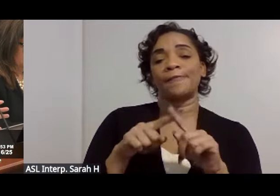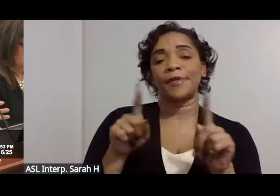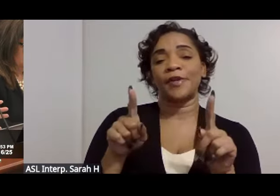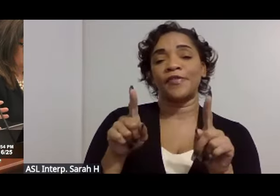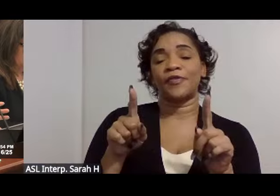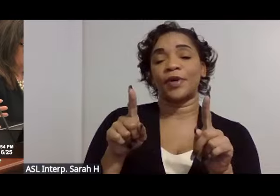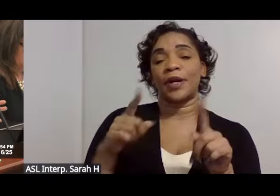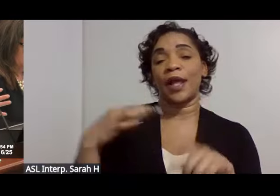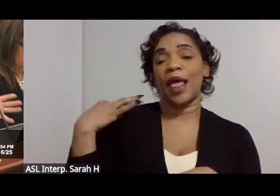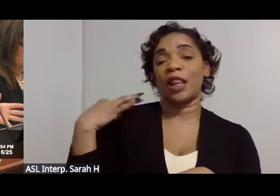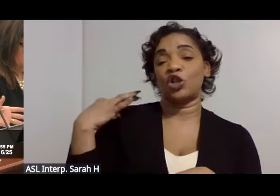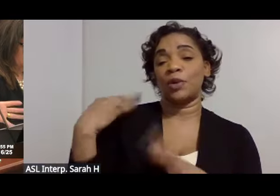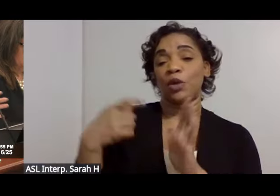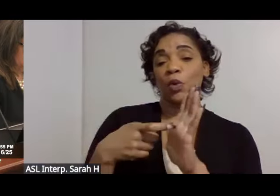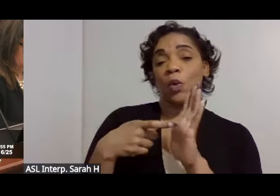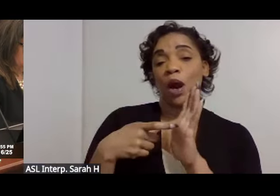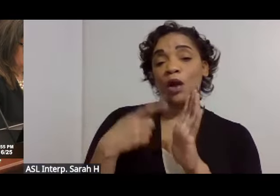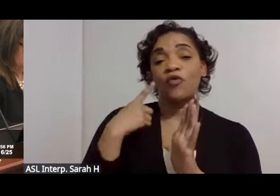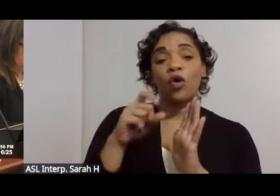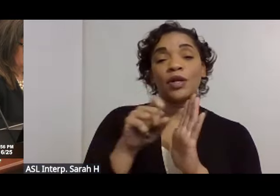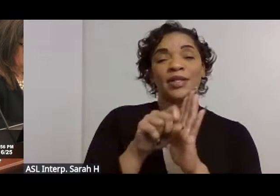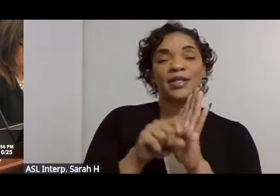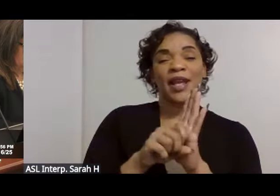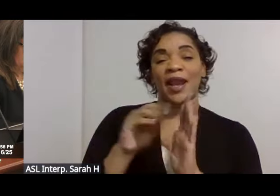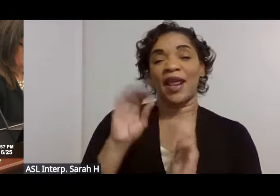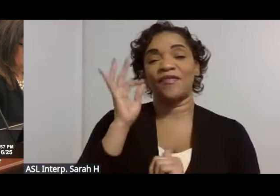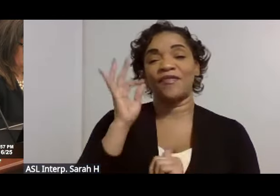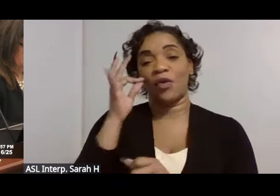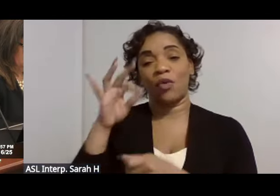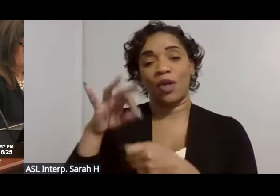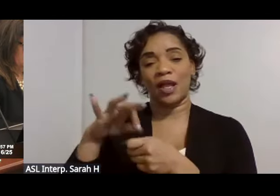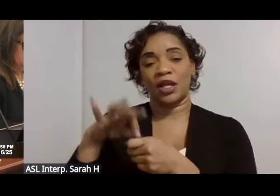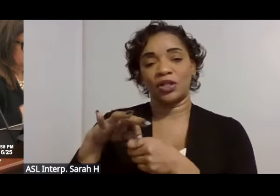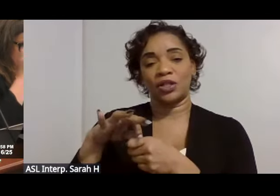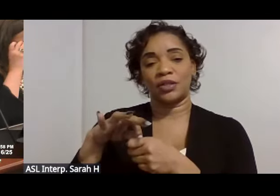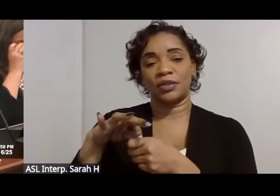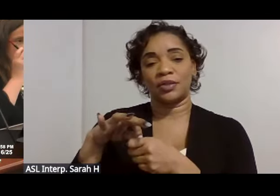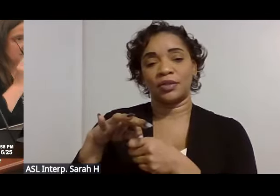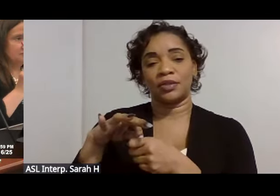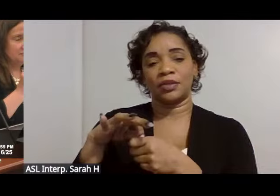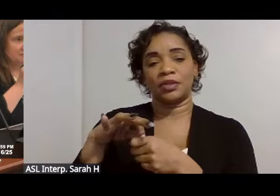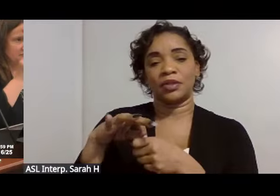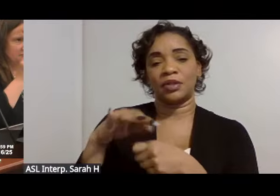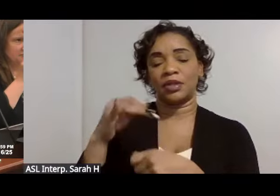eligibility requirements for state and federal elections. You've If, accepted it you have it